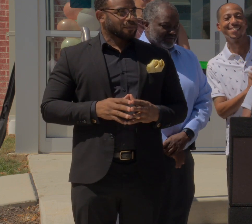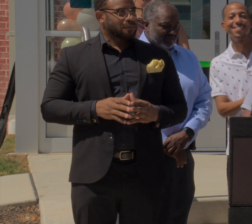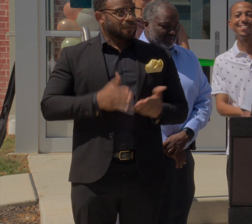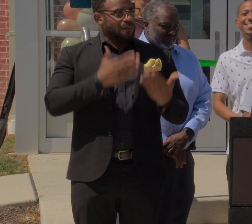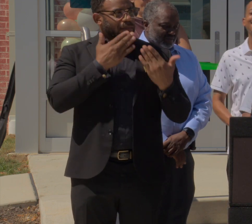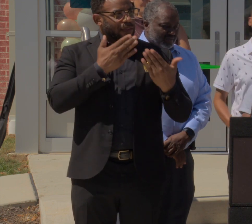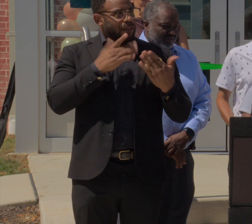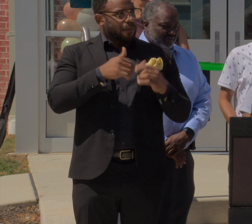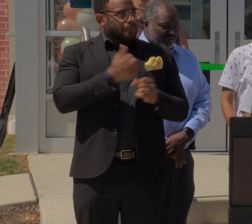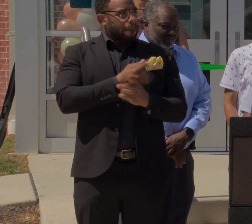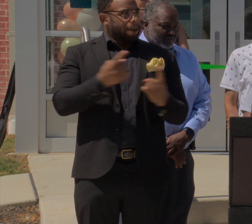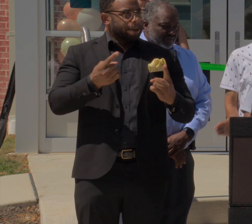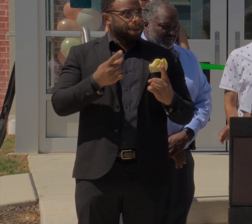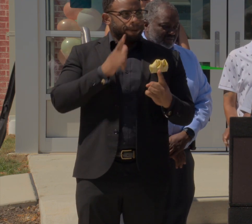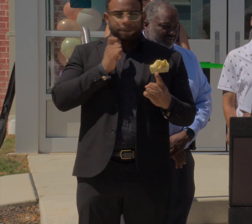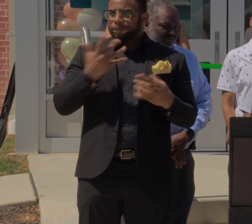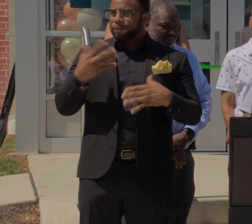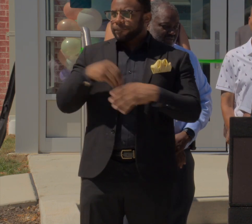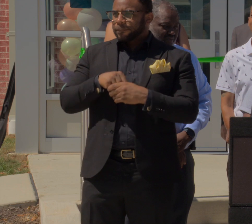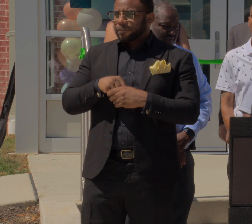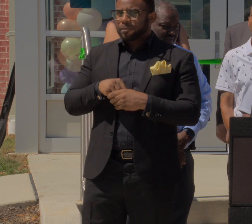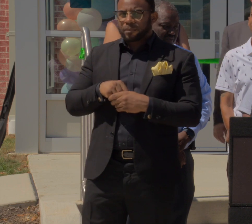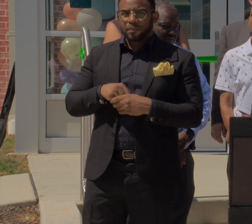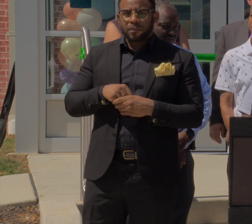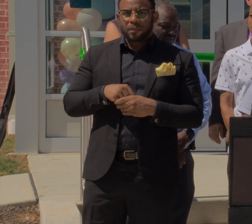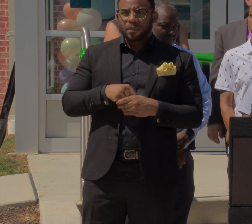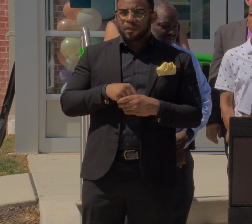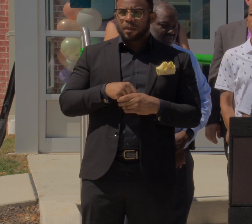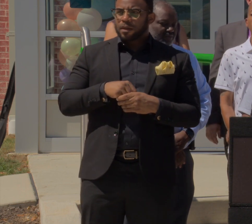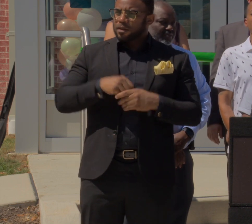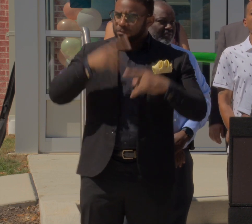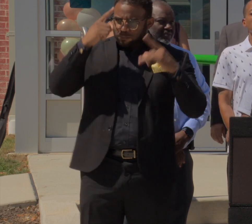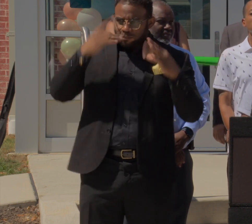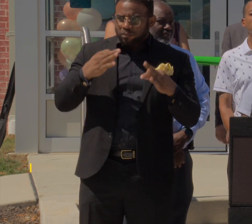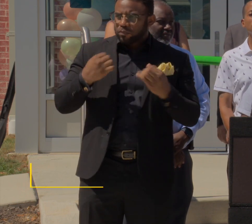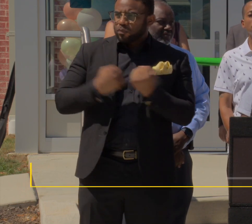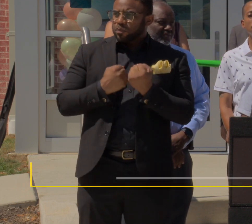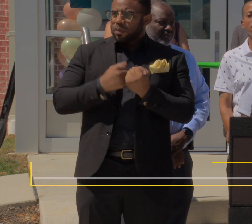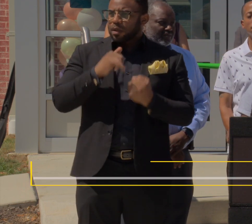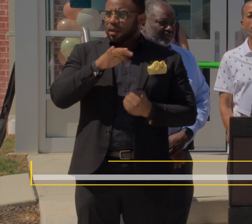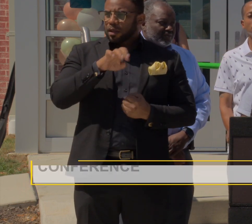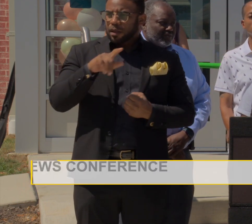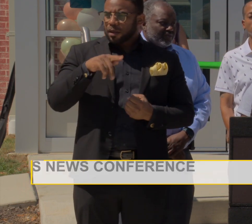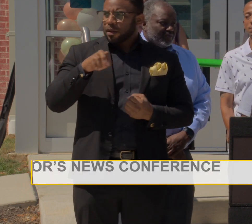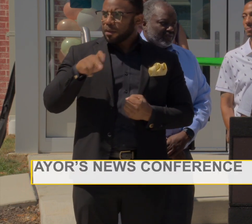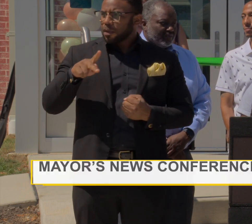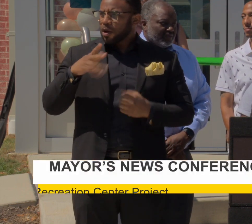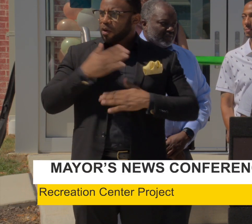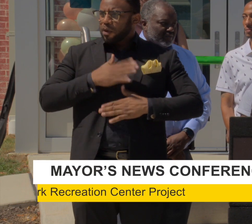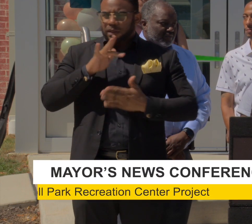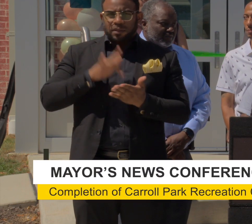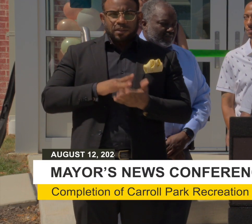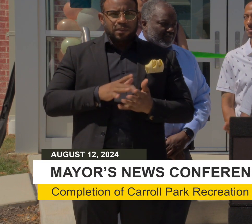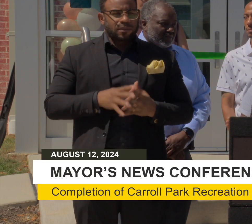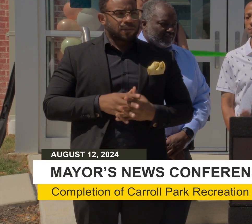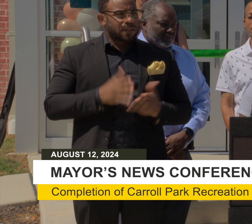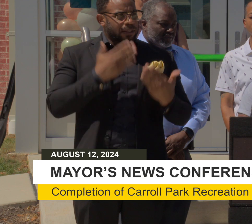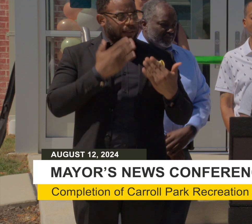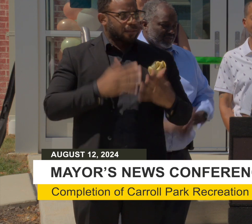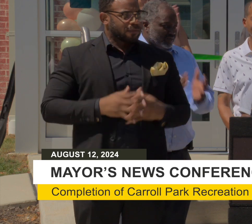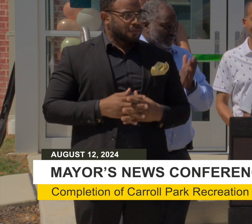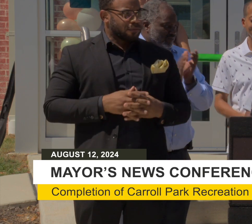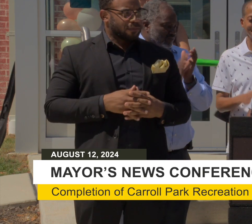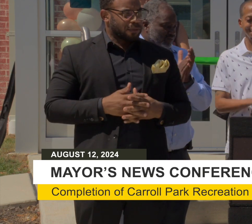Thank you to everyone who's involved, unwavering support of the Carroll Park Recreation Center. Thank you